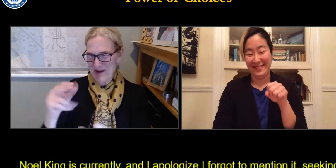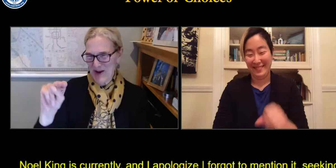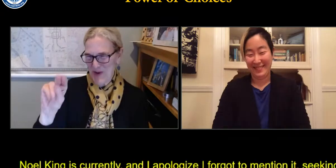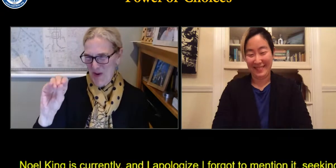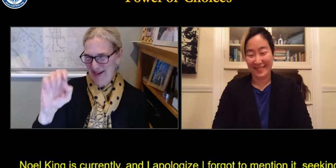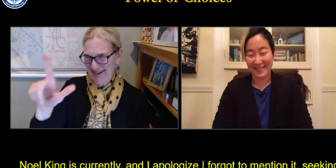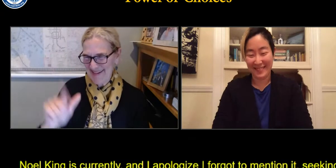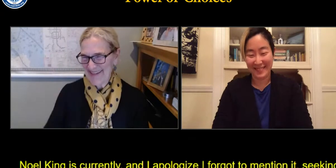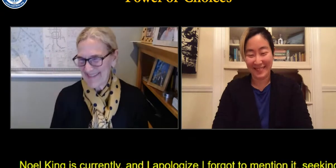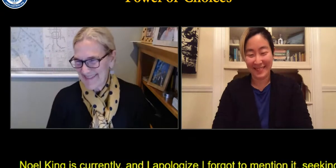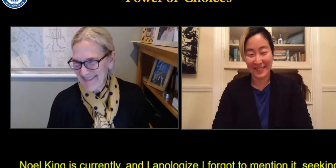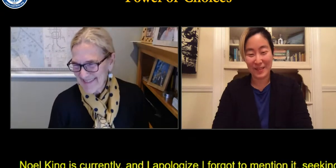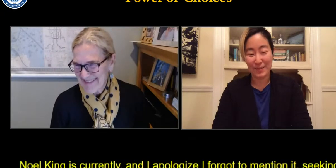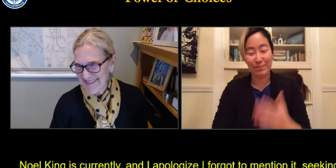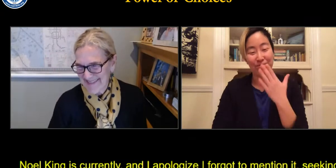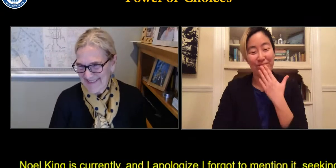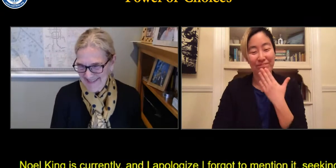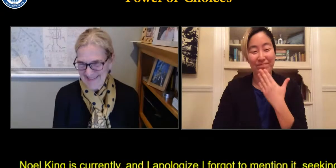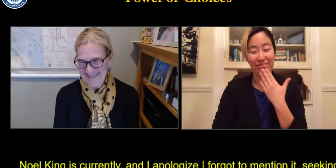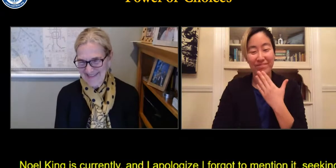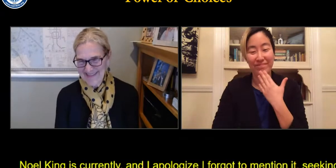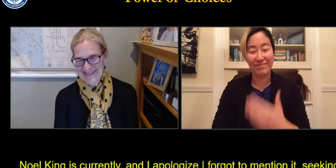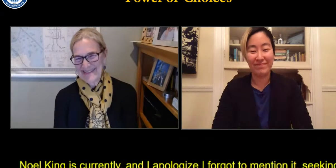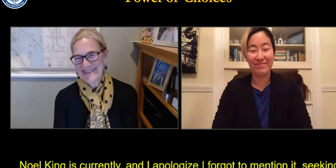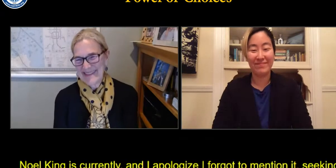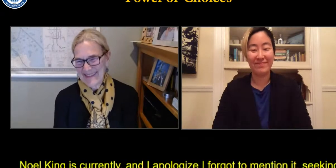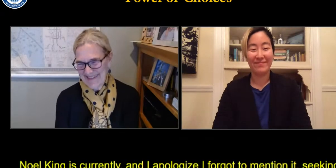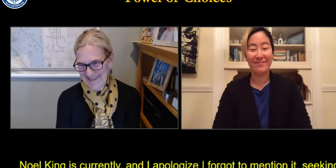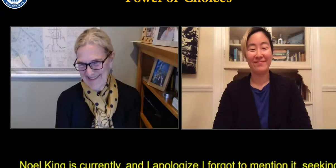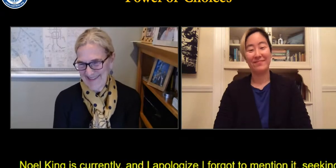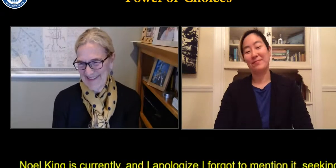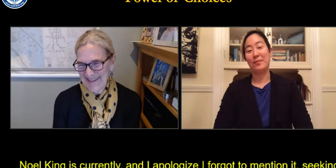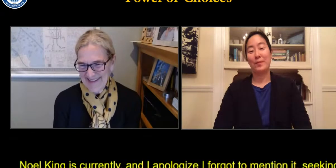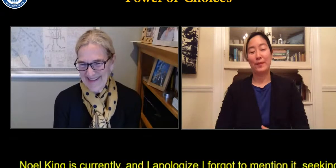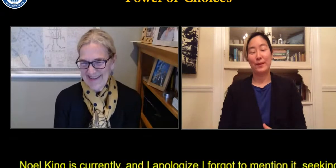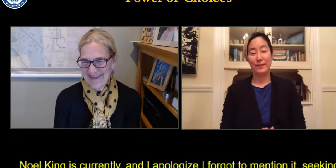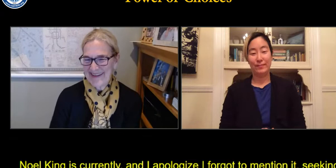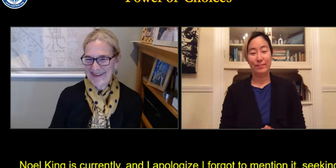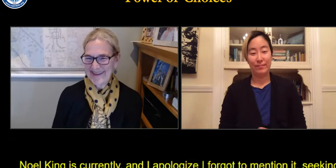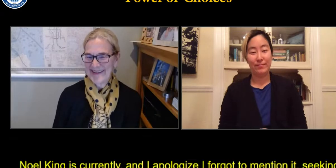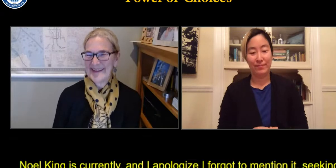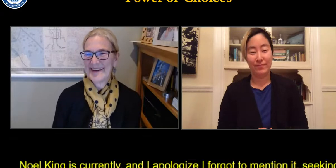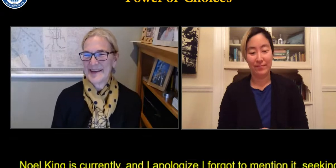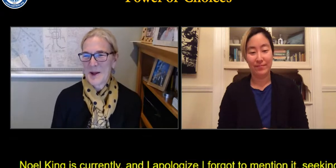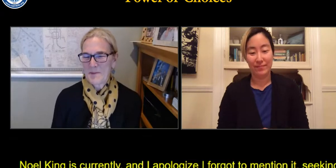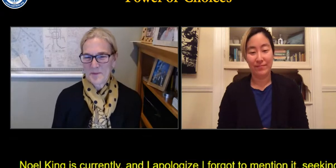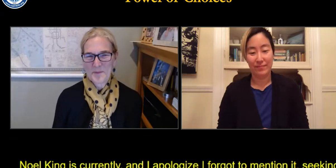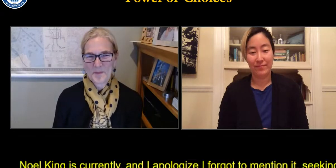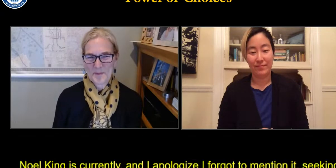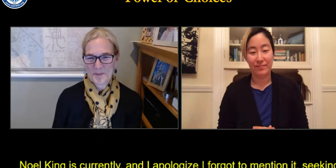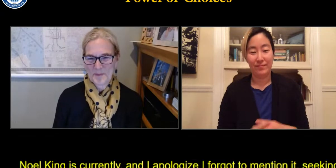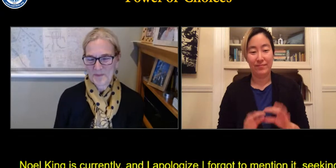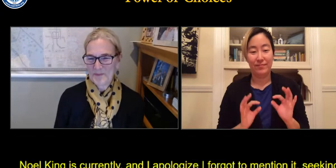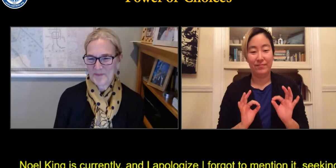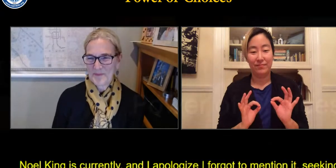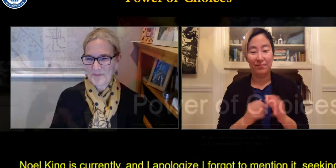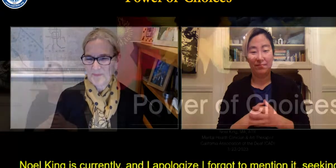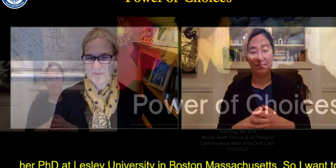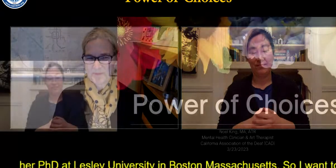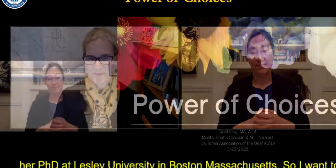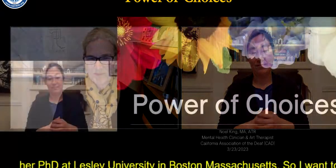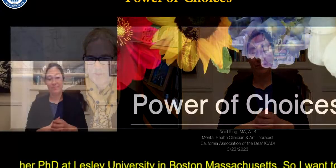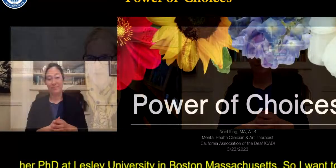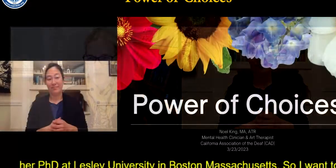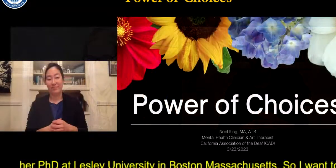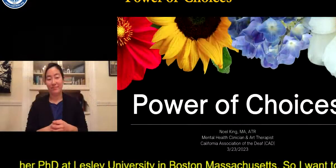So I want to recognize that it is probably past your bedtime, right, Noel? This is Noel King speaking. Yes, it is. Thank you for the